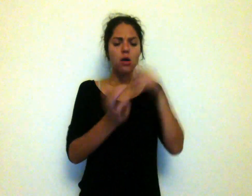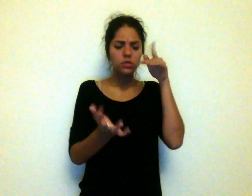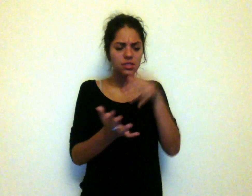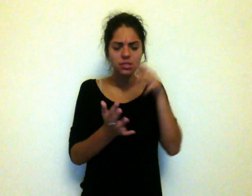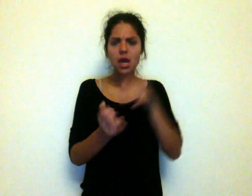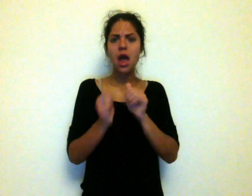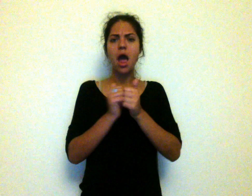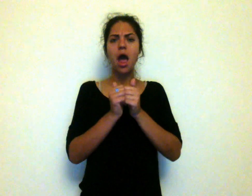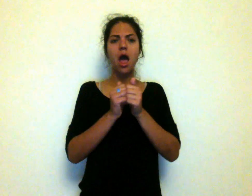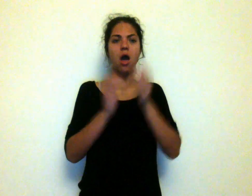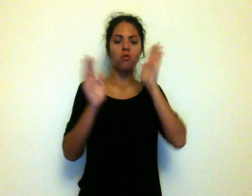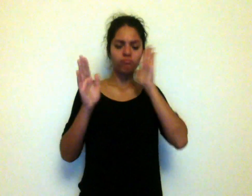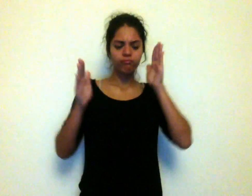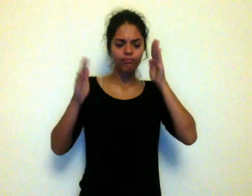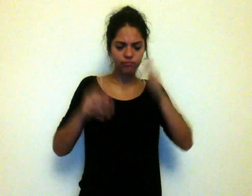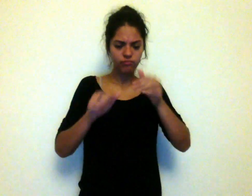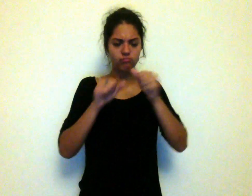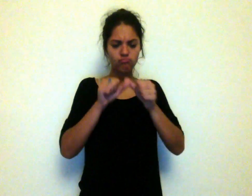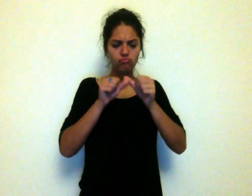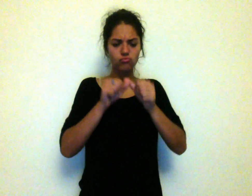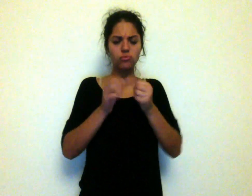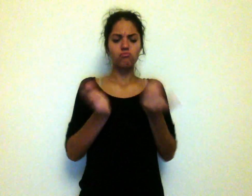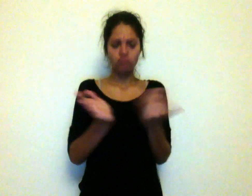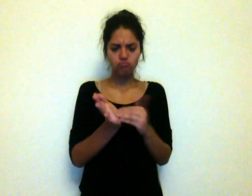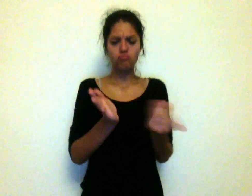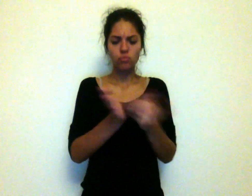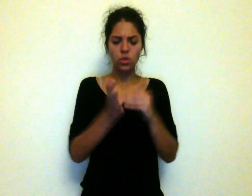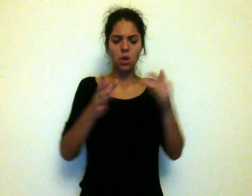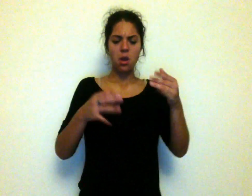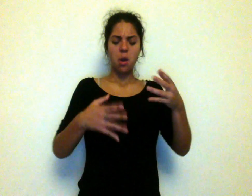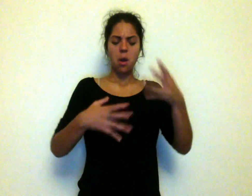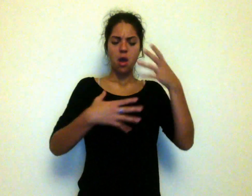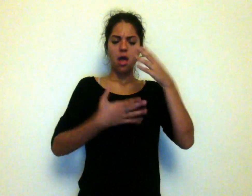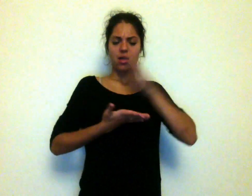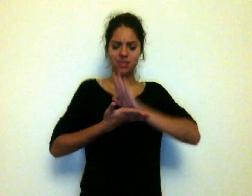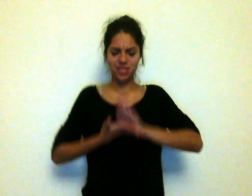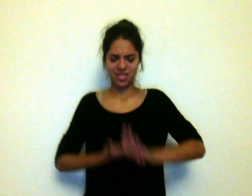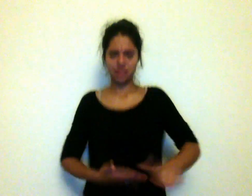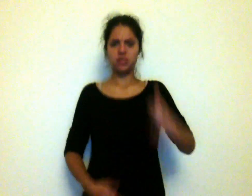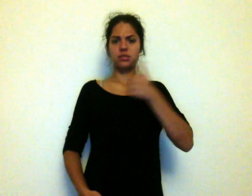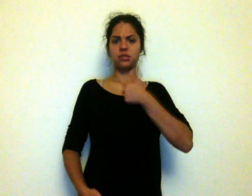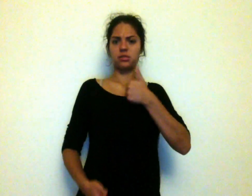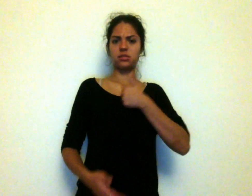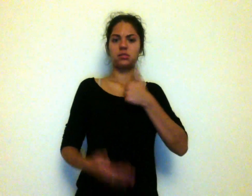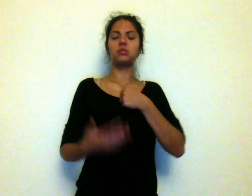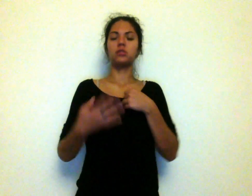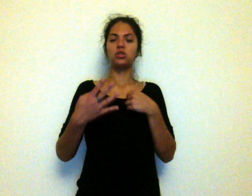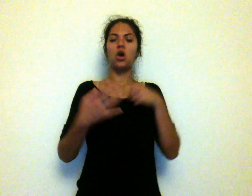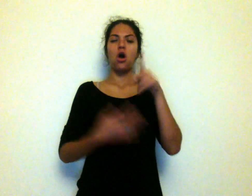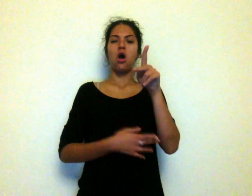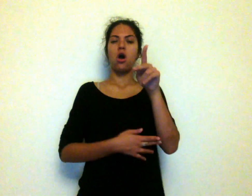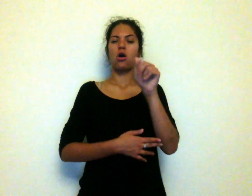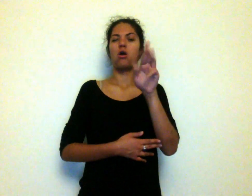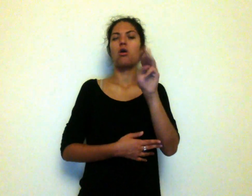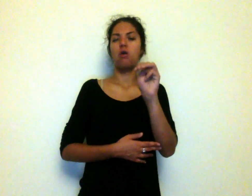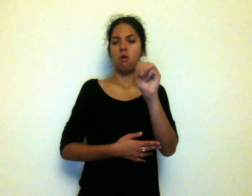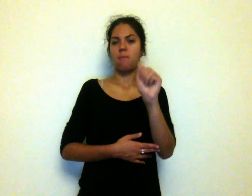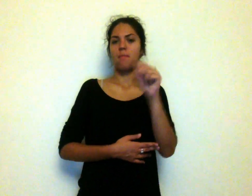of devotion and ritual purification before the gods. And the third is Karma Yoga, which is a discipline